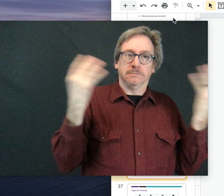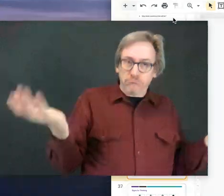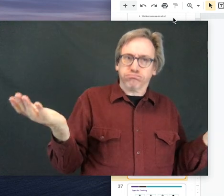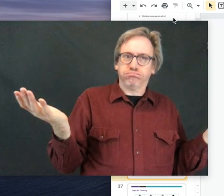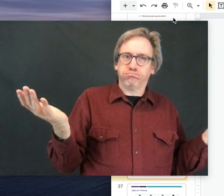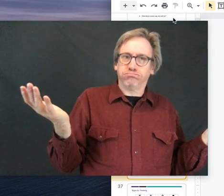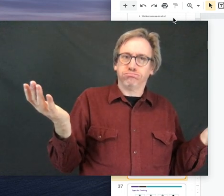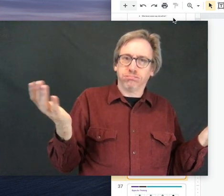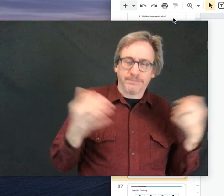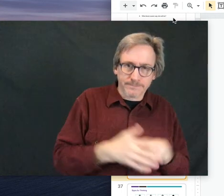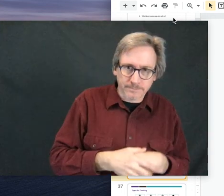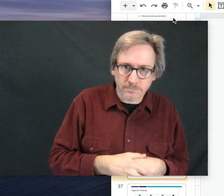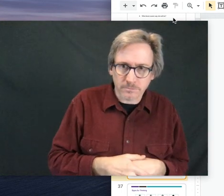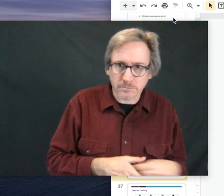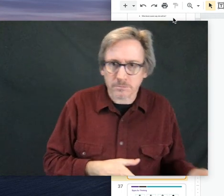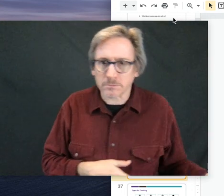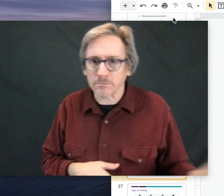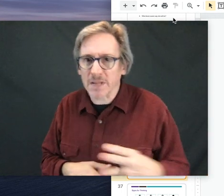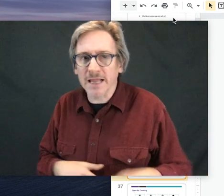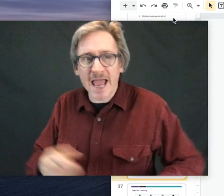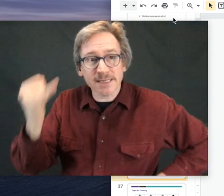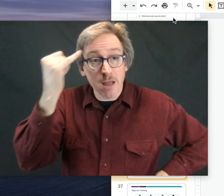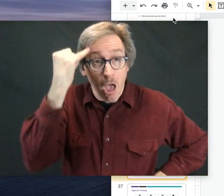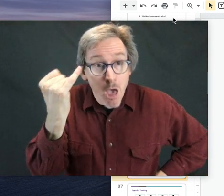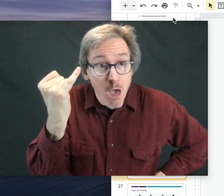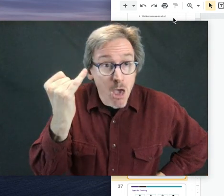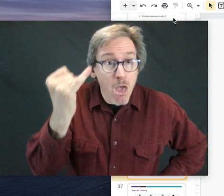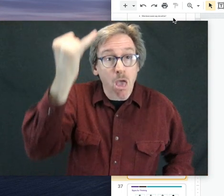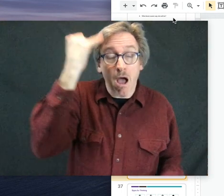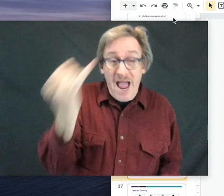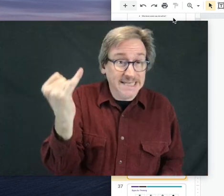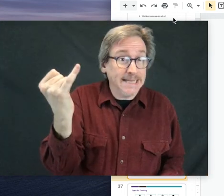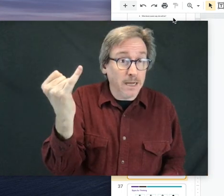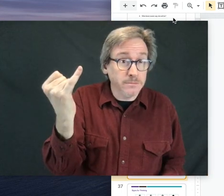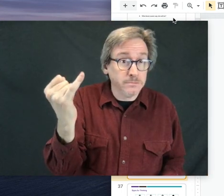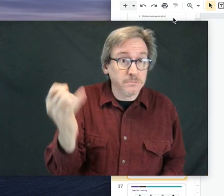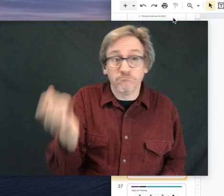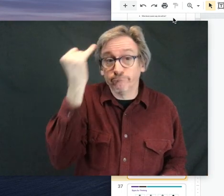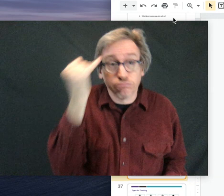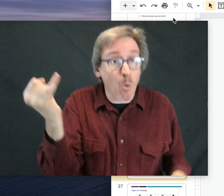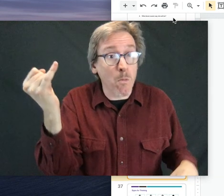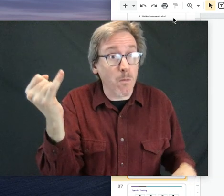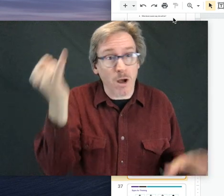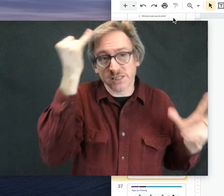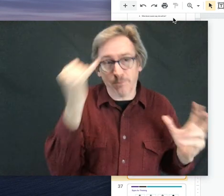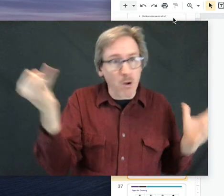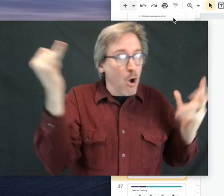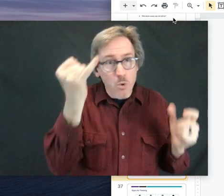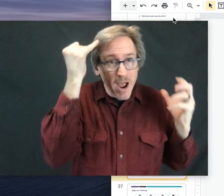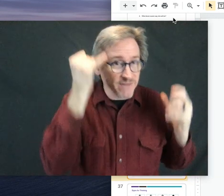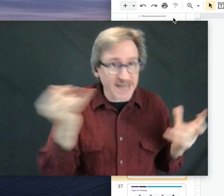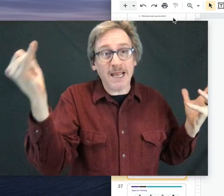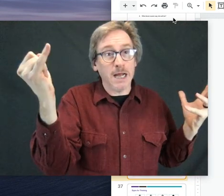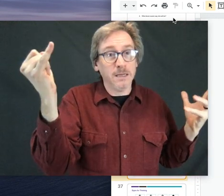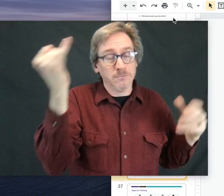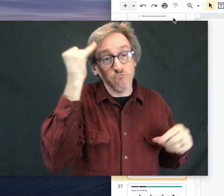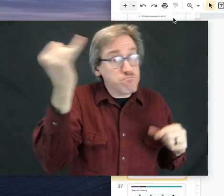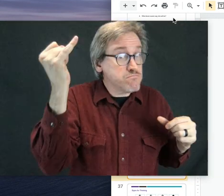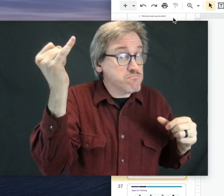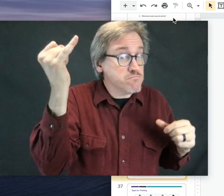And last, idea. Ooh, I have an